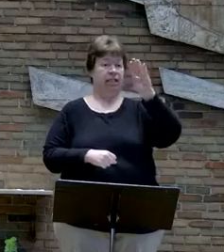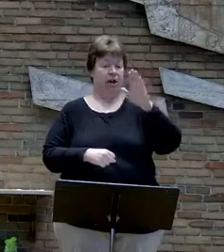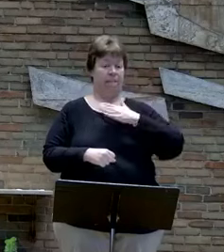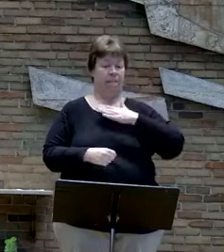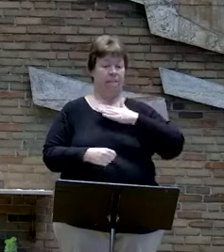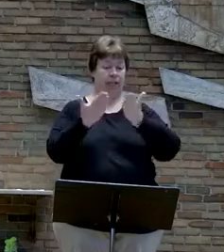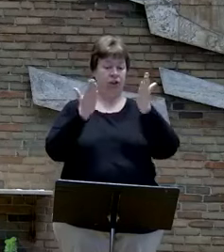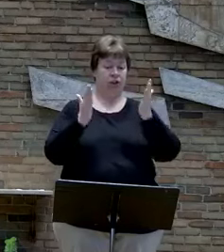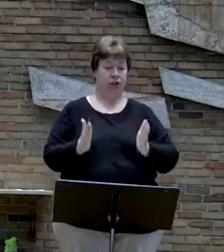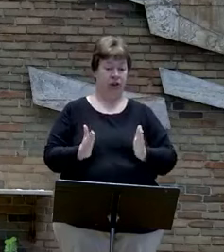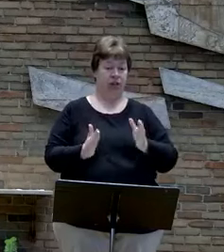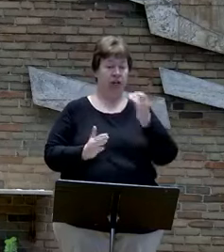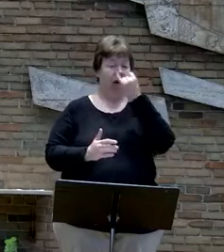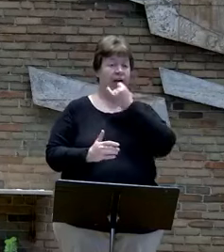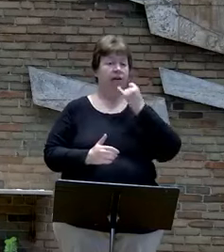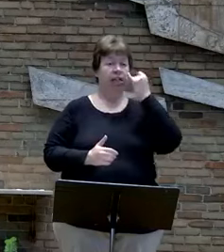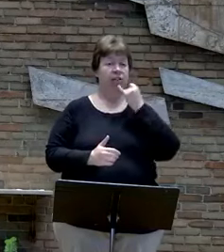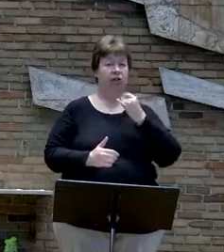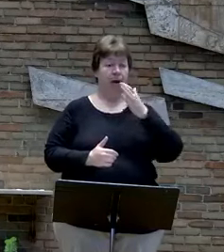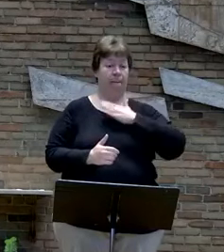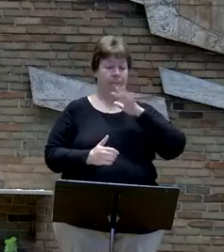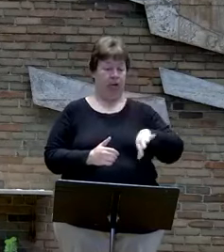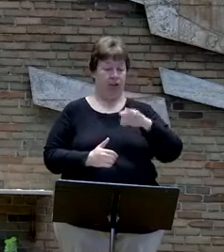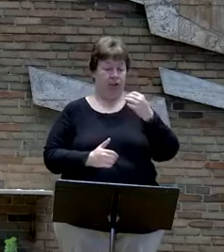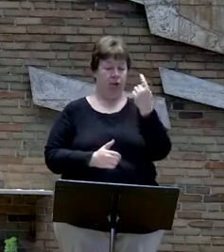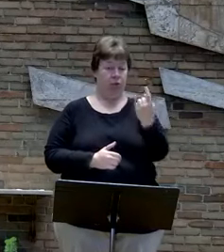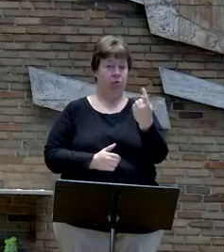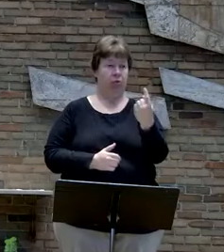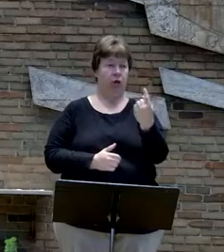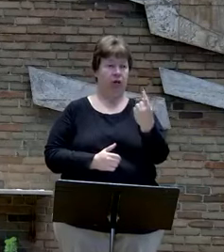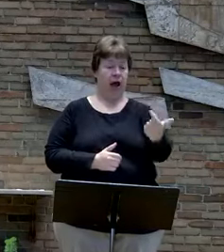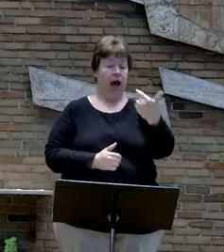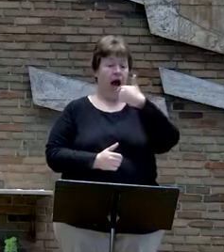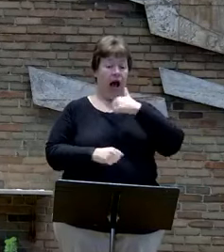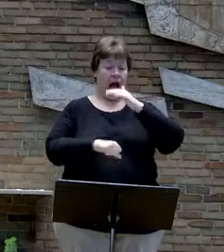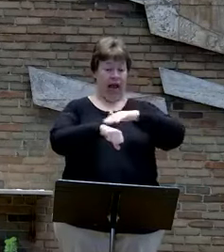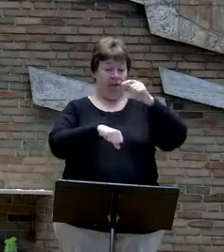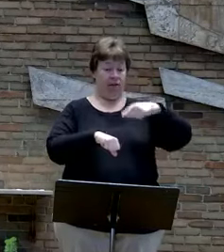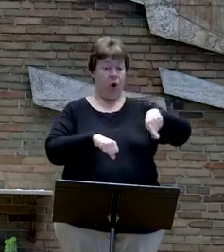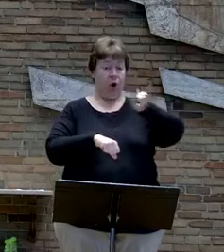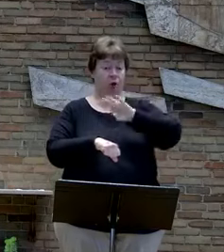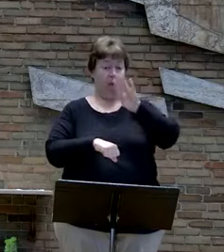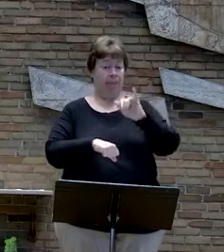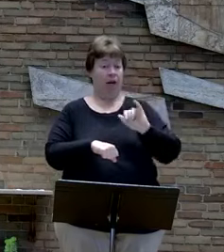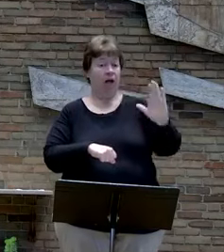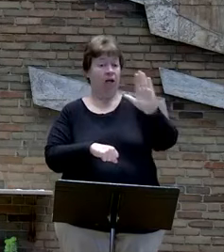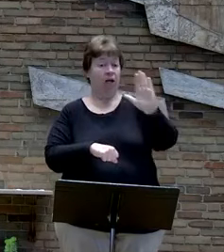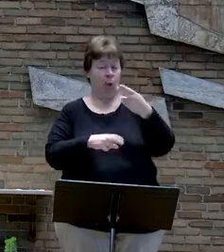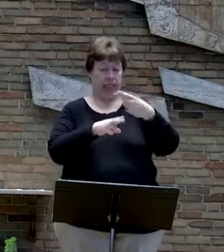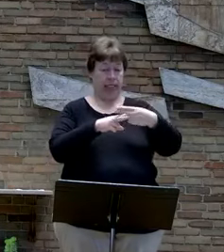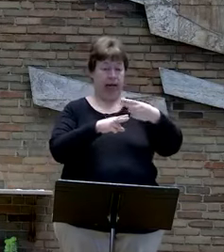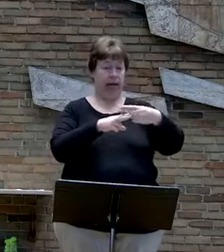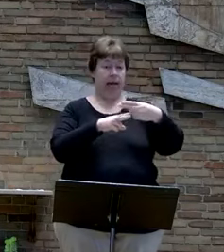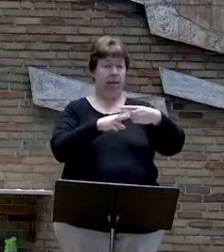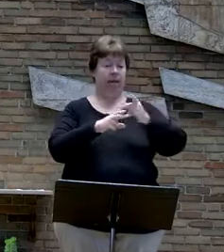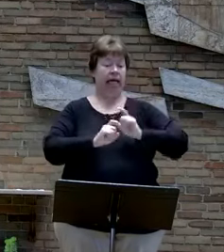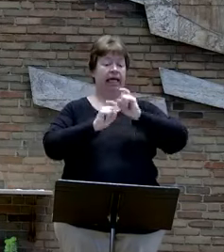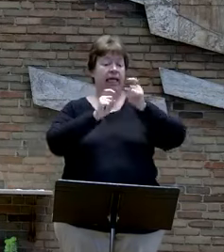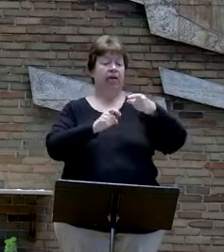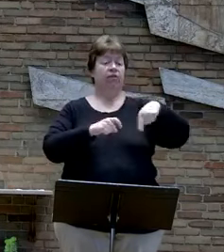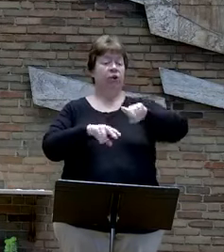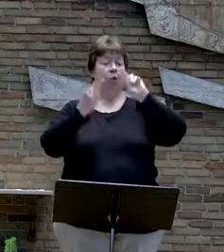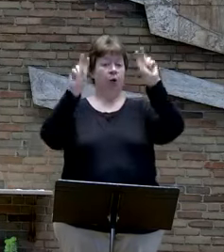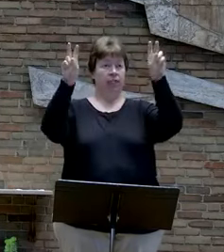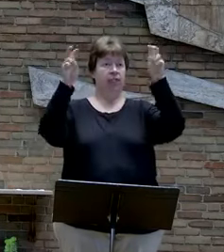servant, of Israel, my chosen one, I have called you by your name, giving you a